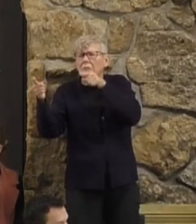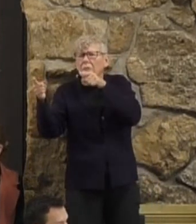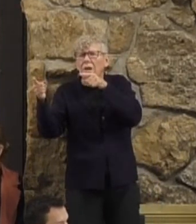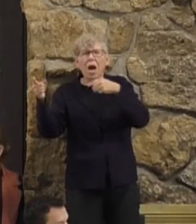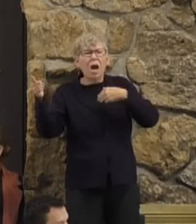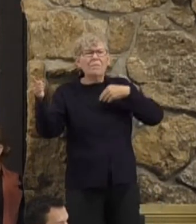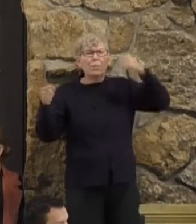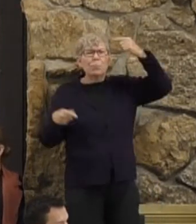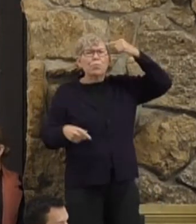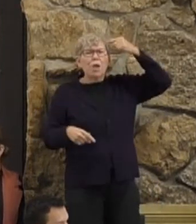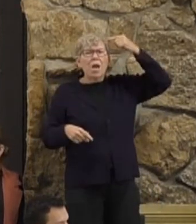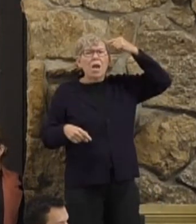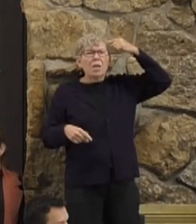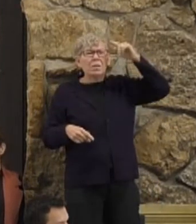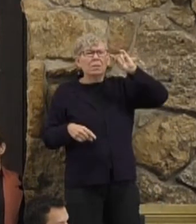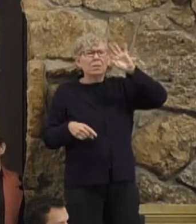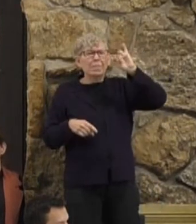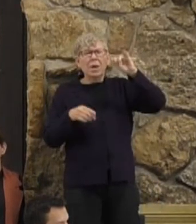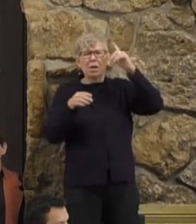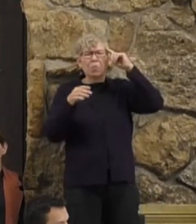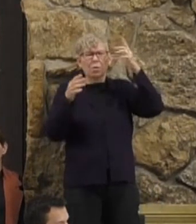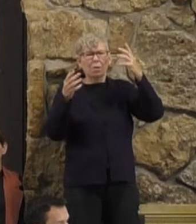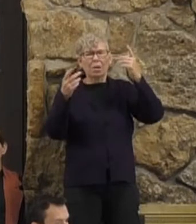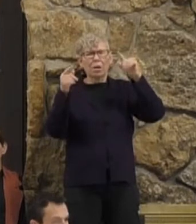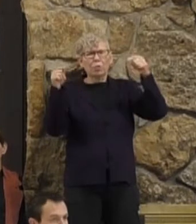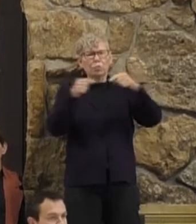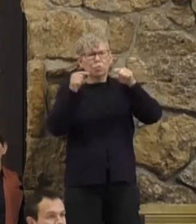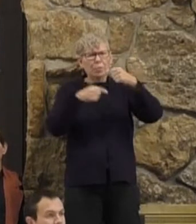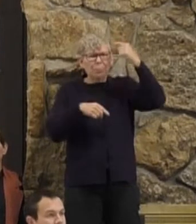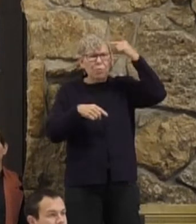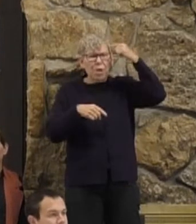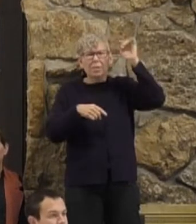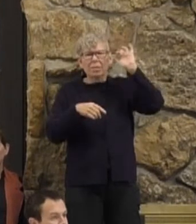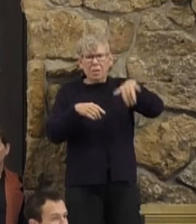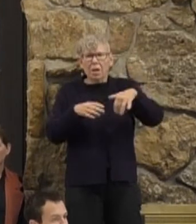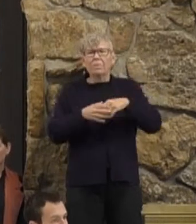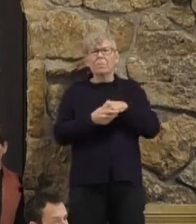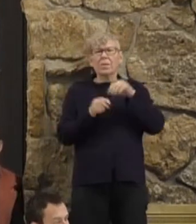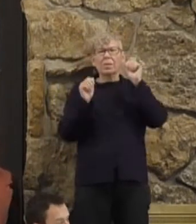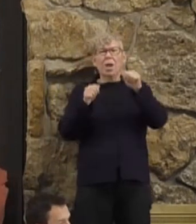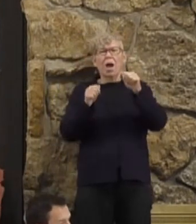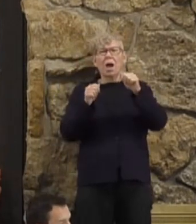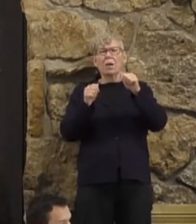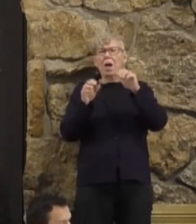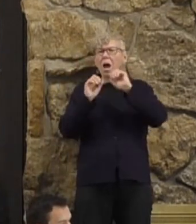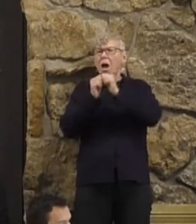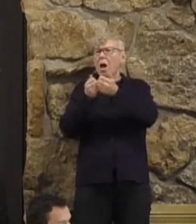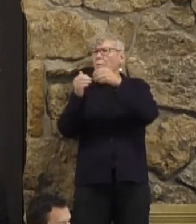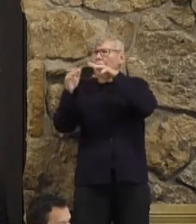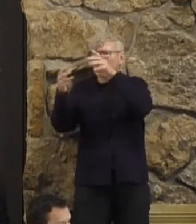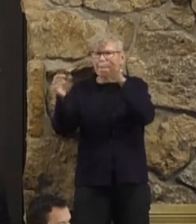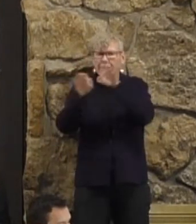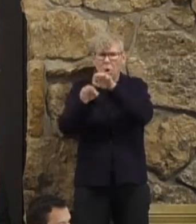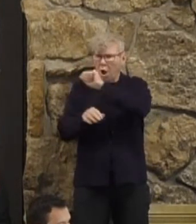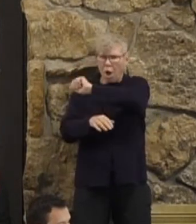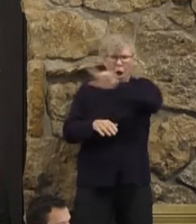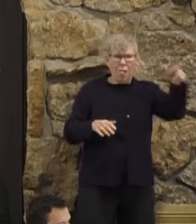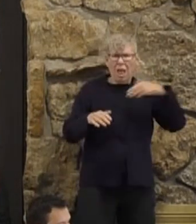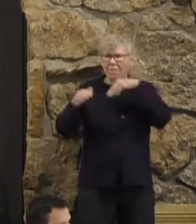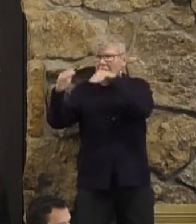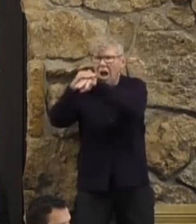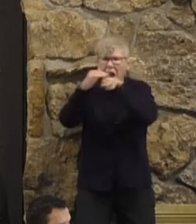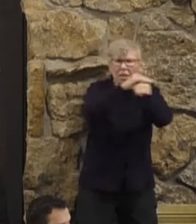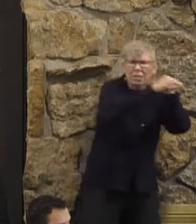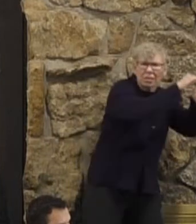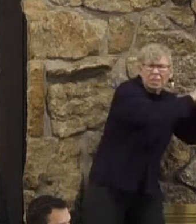is much broader than simply deaf access, but we're going to talk about deaf communication access mostly today. Under the ADA